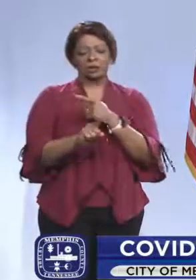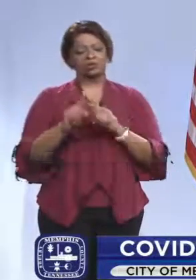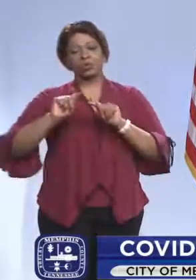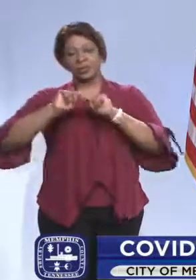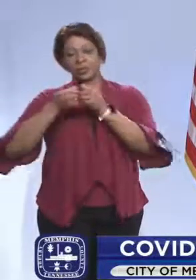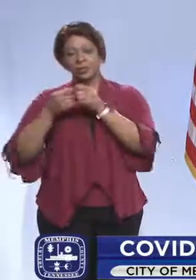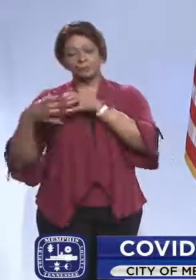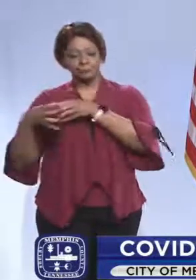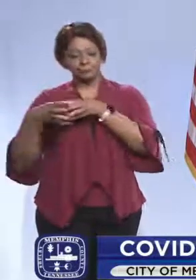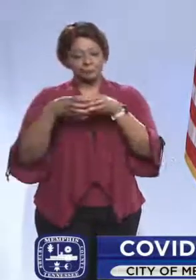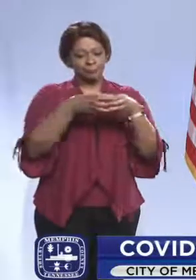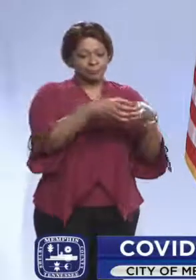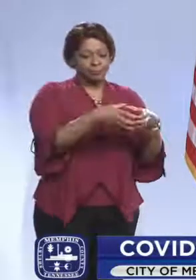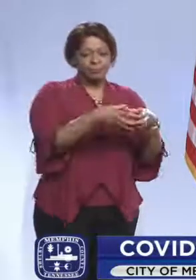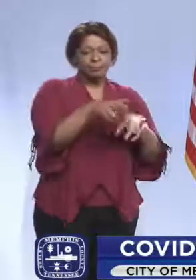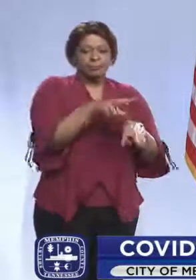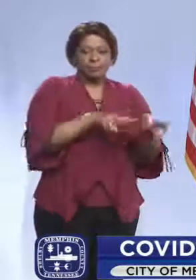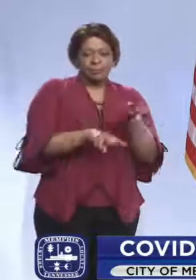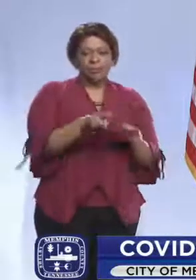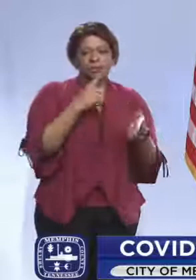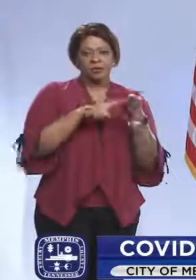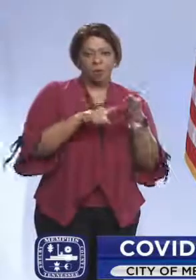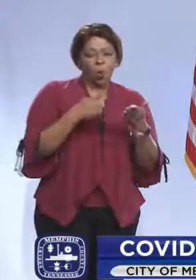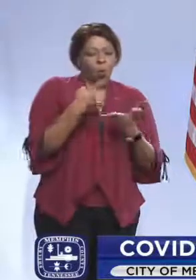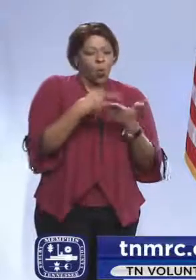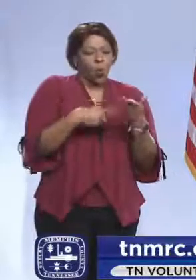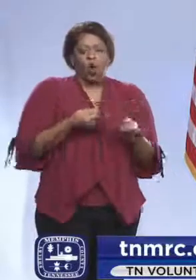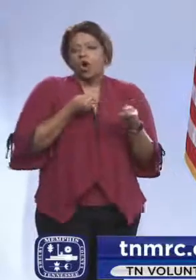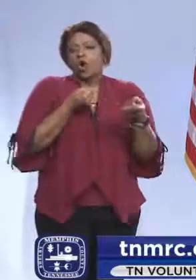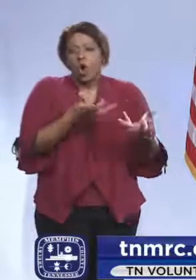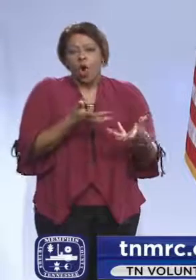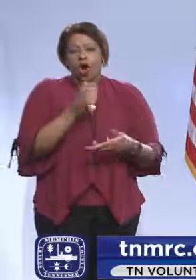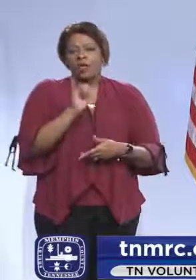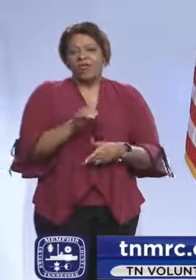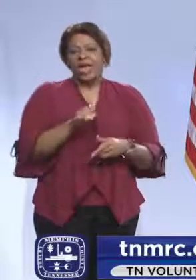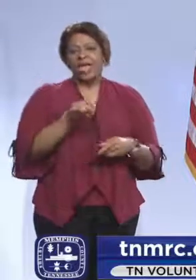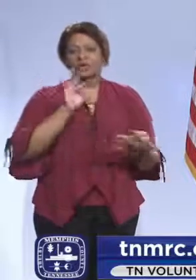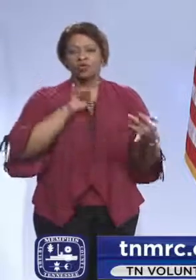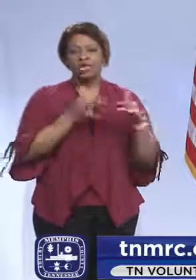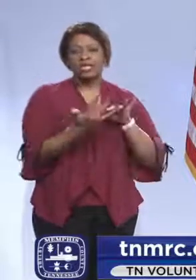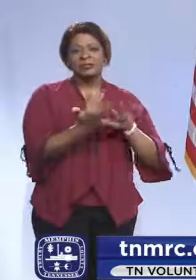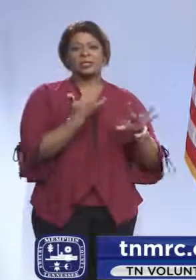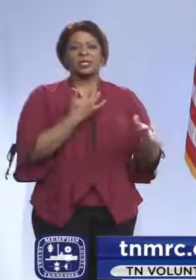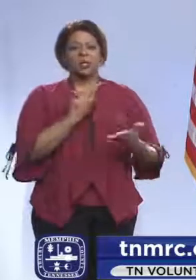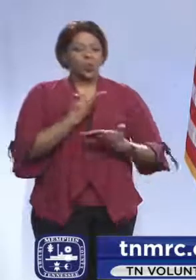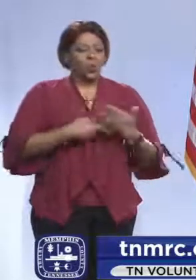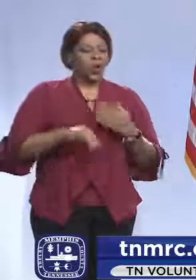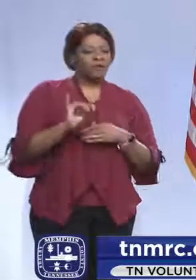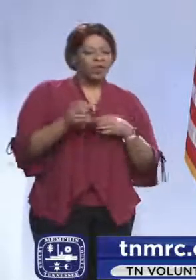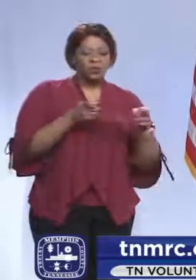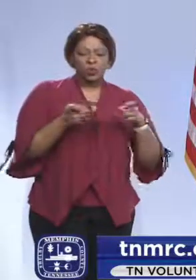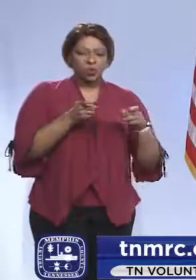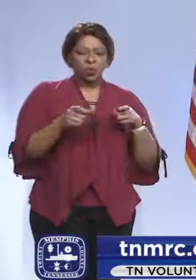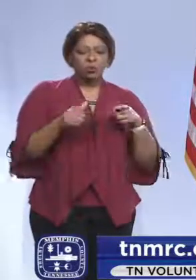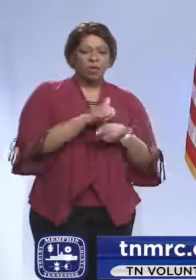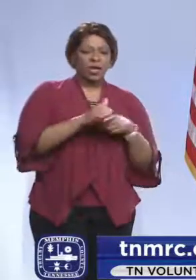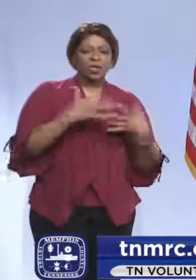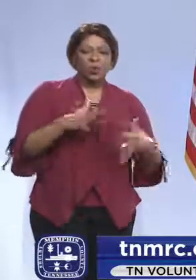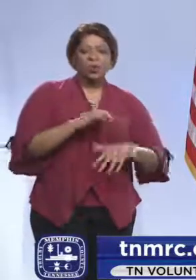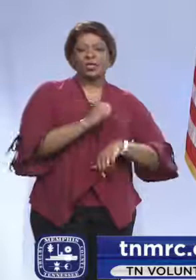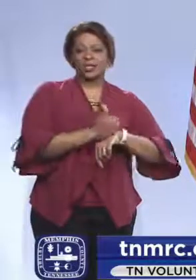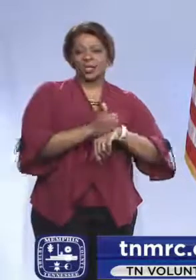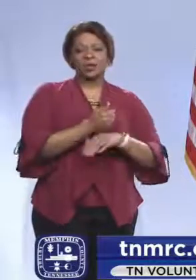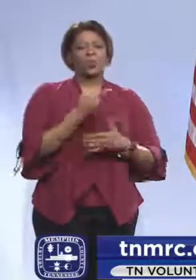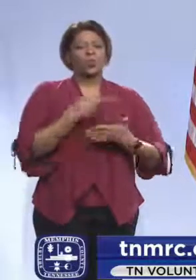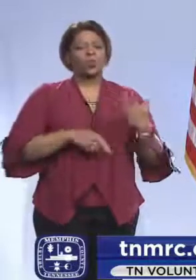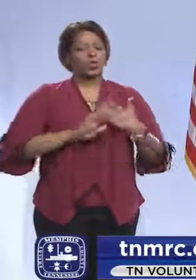investigators. And we look at what are the contributing factors to transmission, what are infection control practices, what is